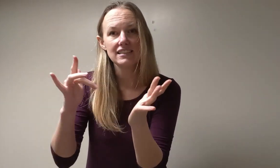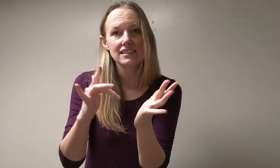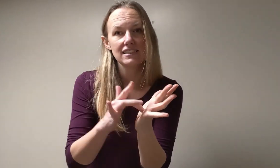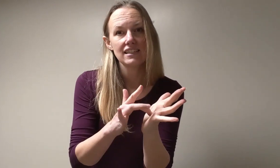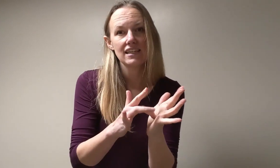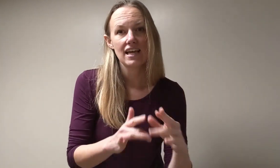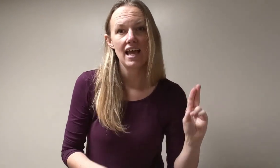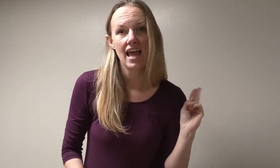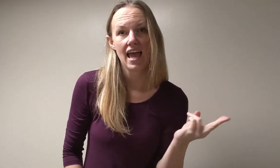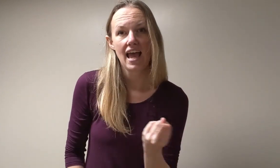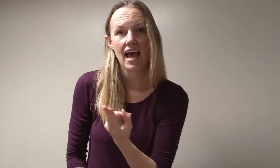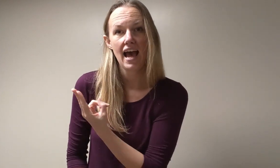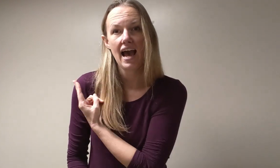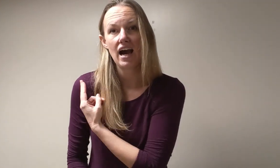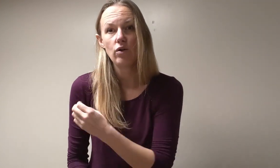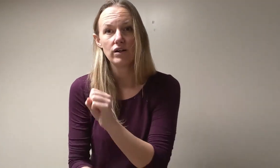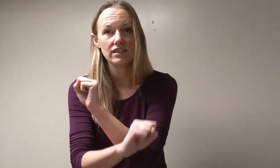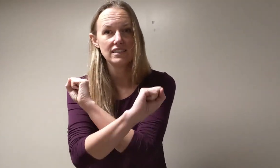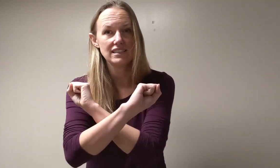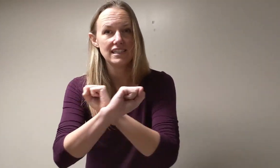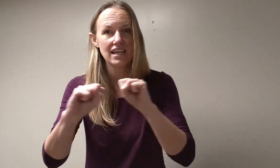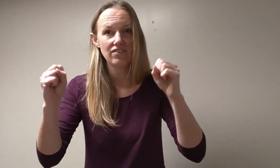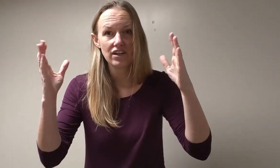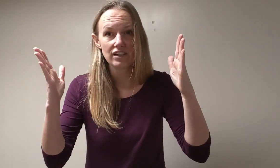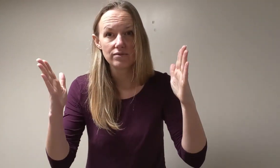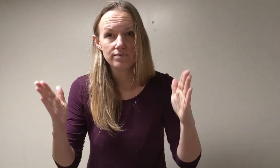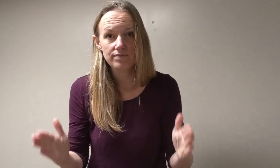Jesus our Savior.